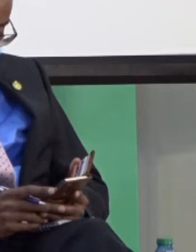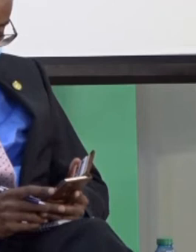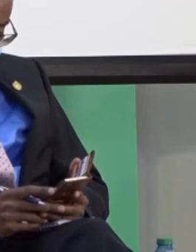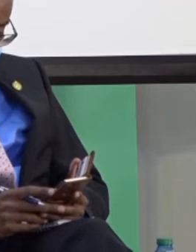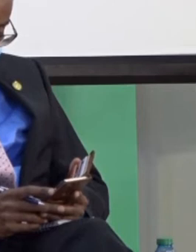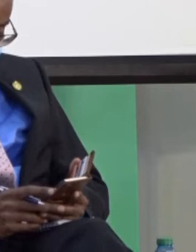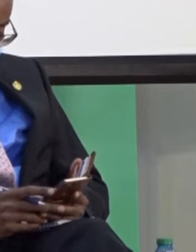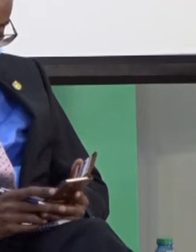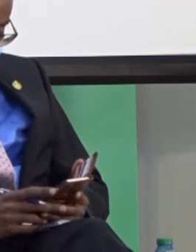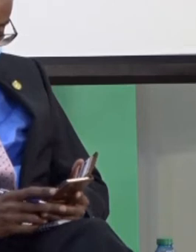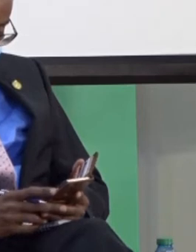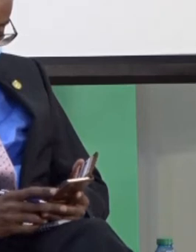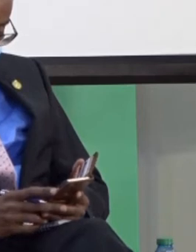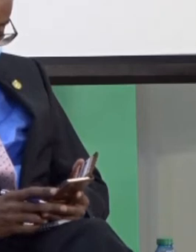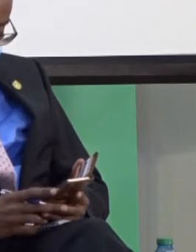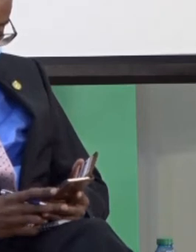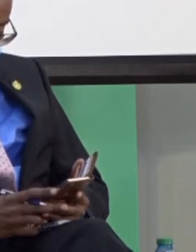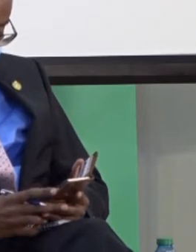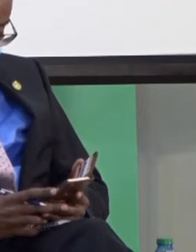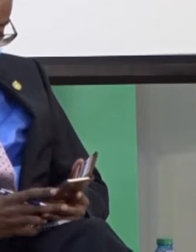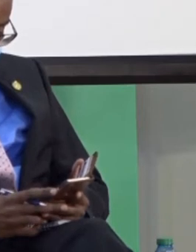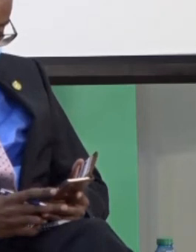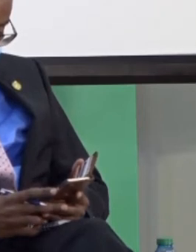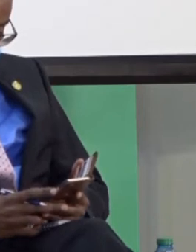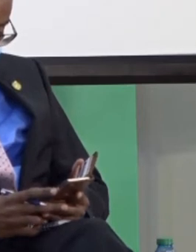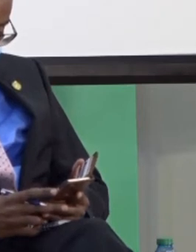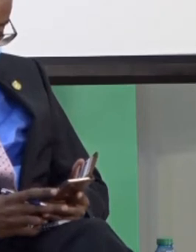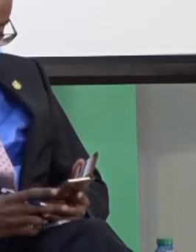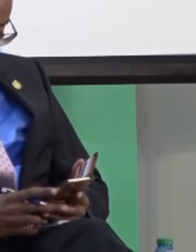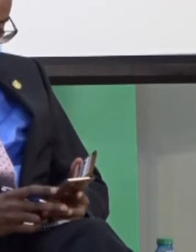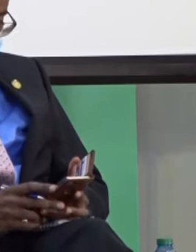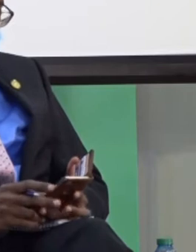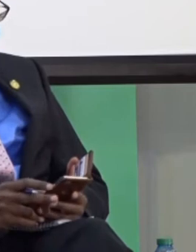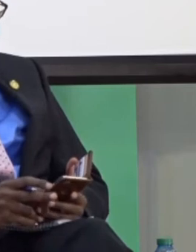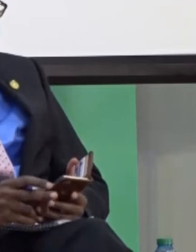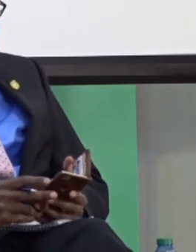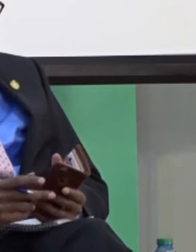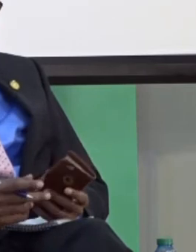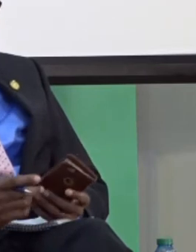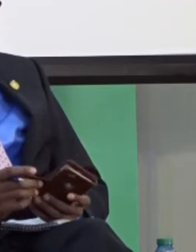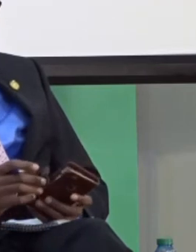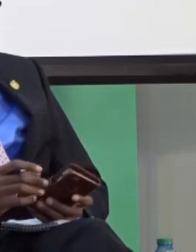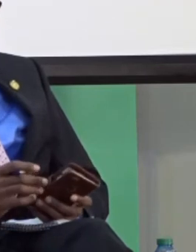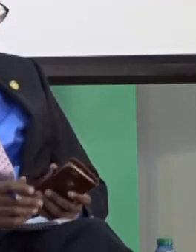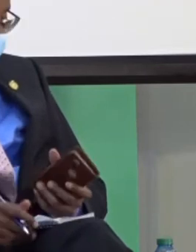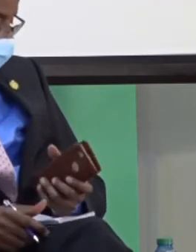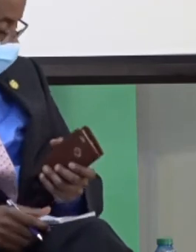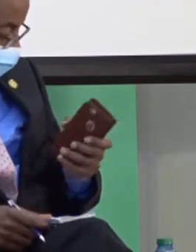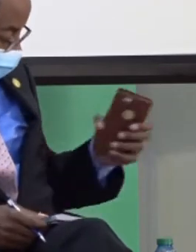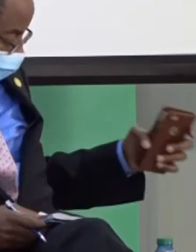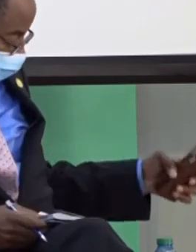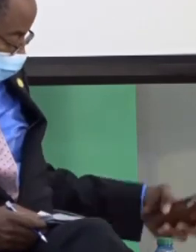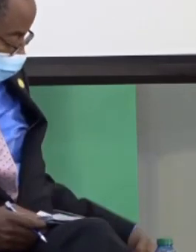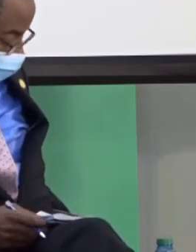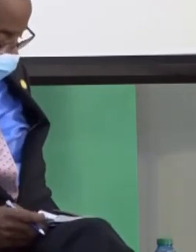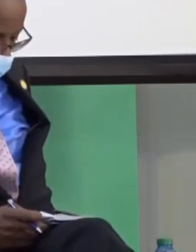called SOMAS in Nigeria. The head of surveillance said that since the beginning of the response, NCDC has rapidly scaled up the deployment